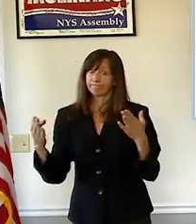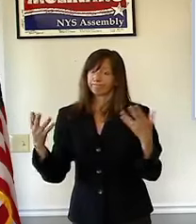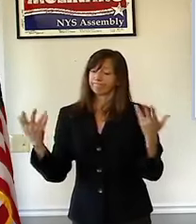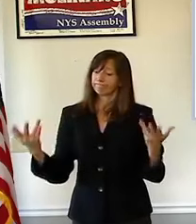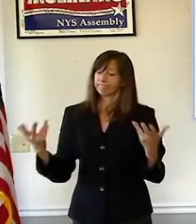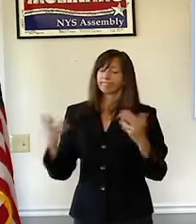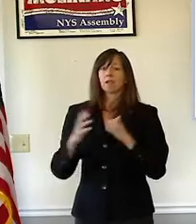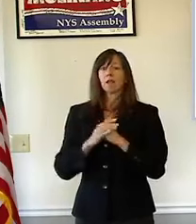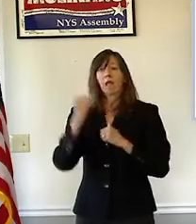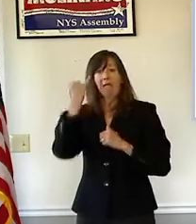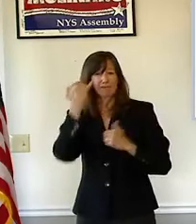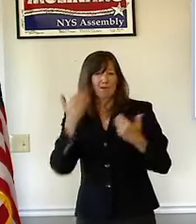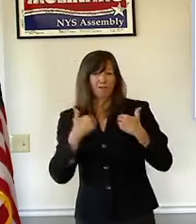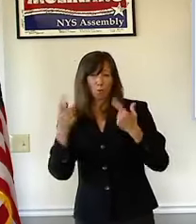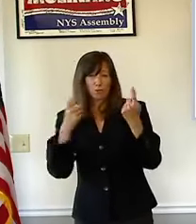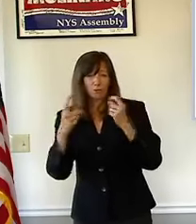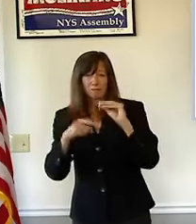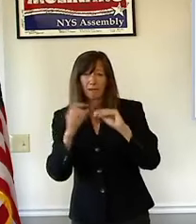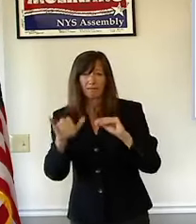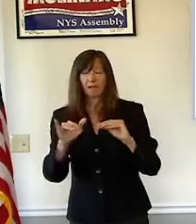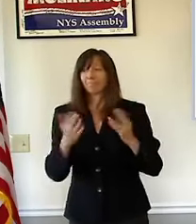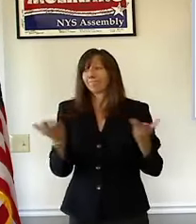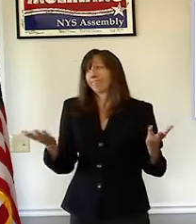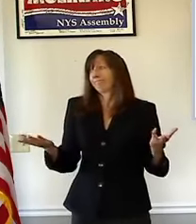If you have questions about that, I'd be happy to answer them.